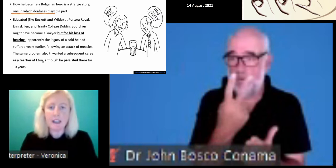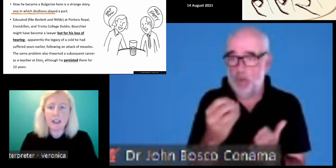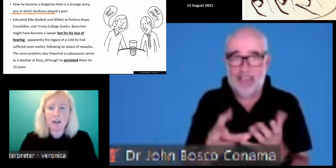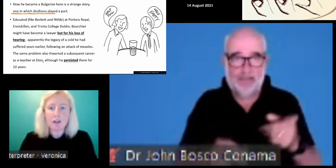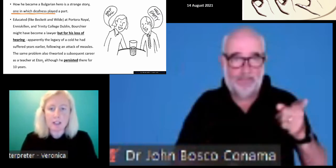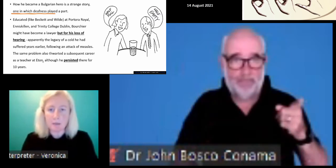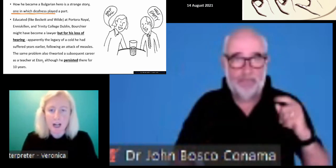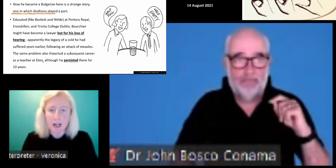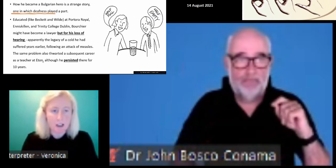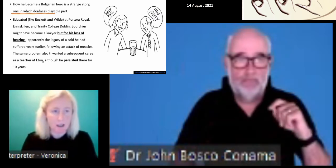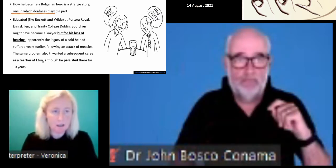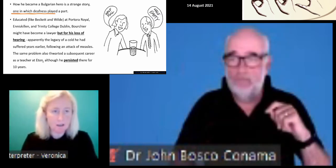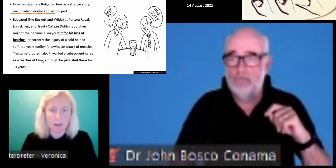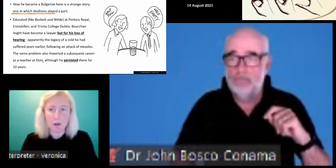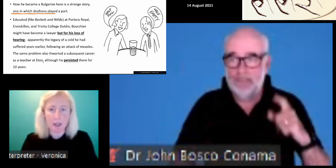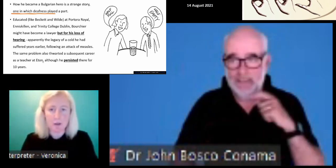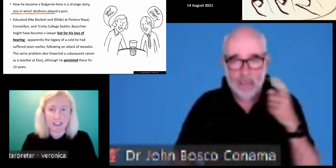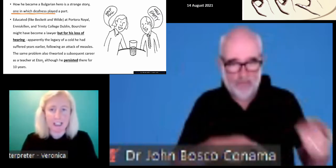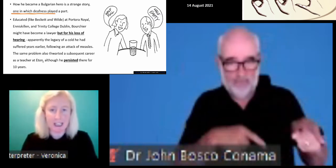In the Irish Times article of 2008,